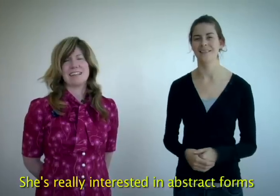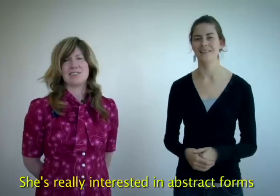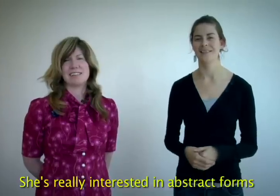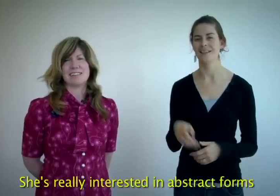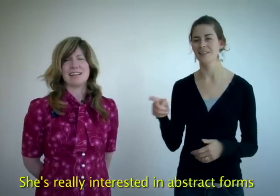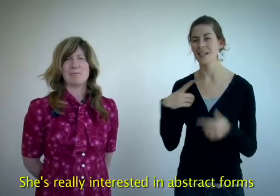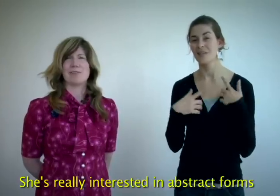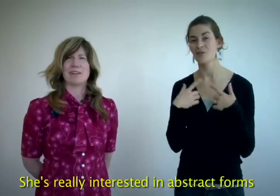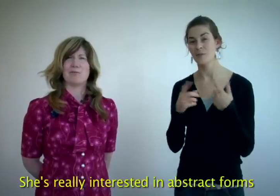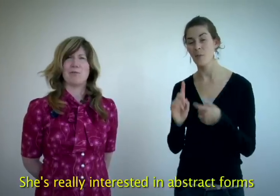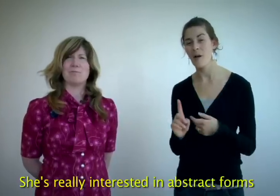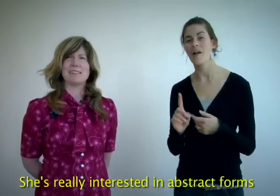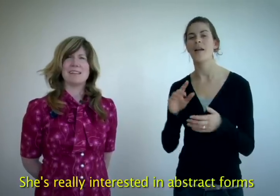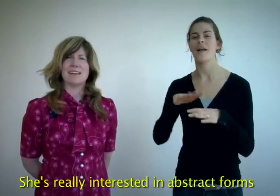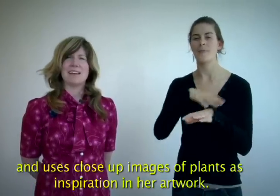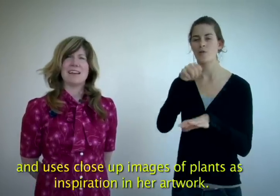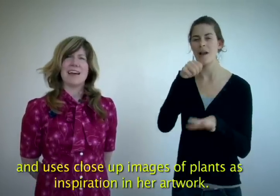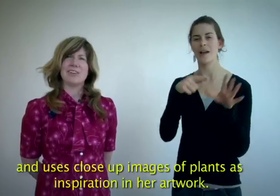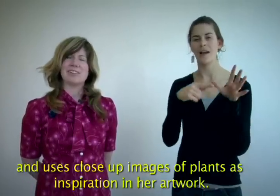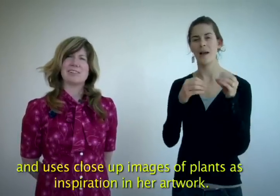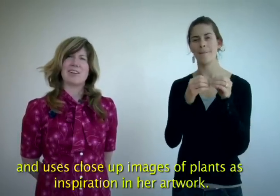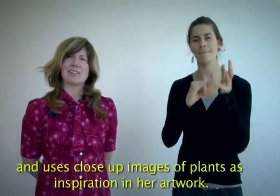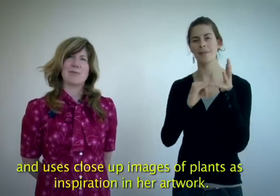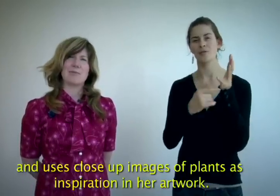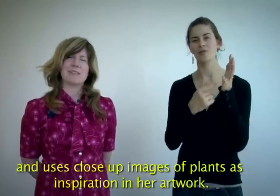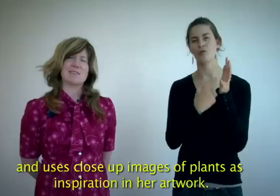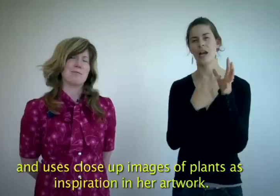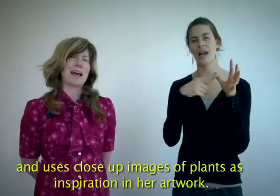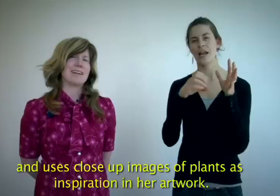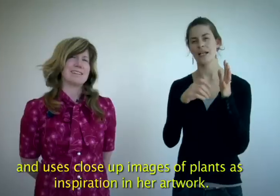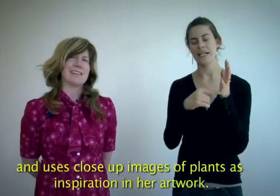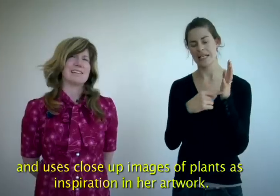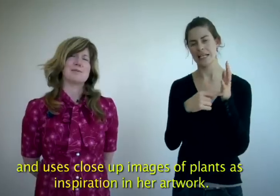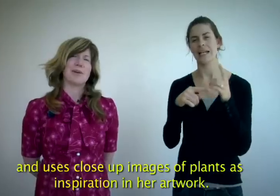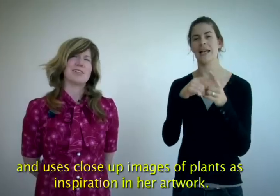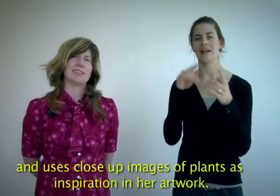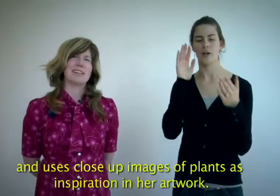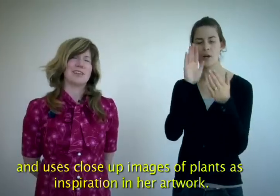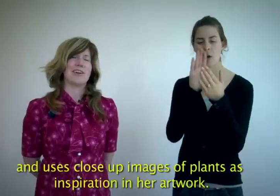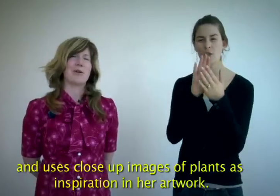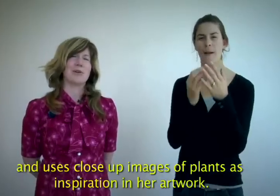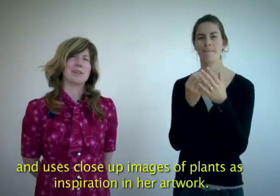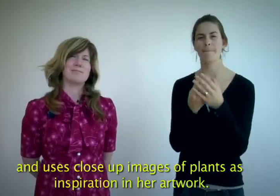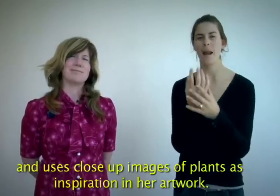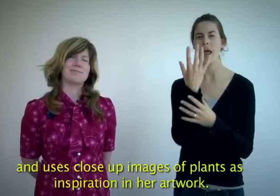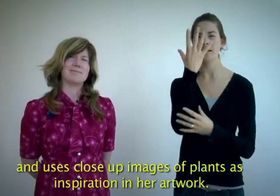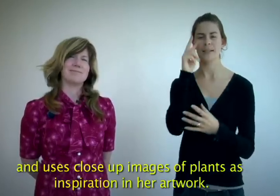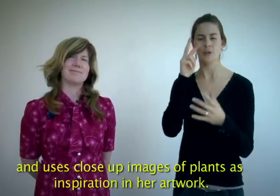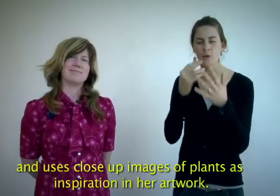She's really interested in abstract forms and uses close-up images of plants as inspiration in her